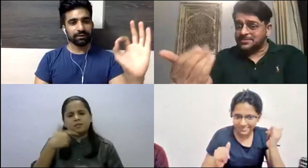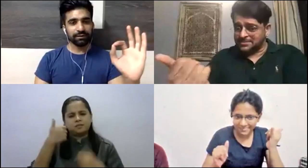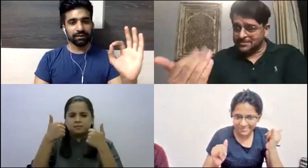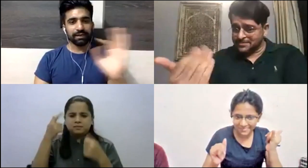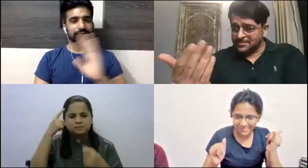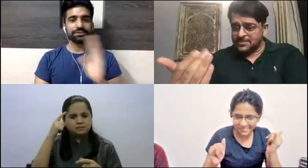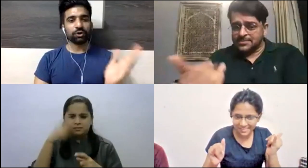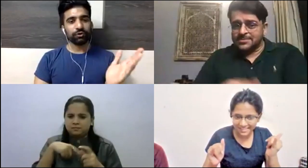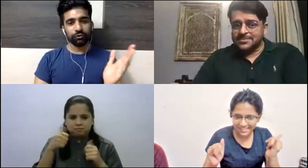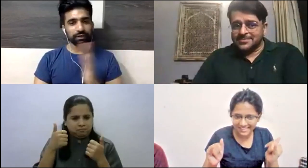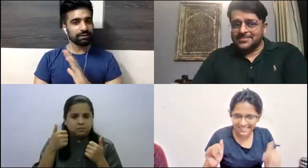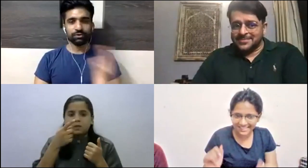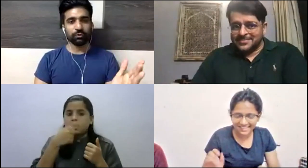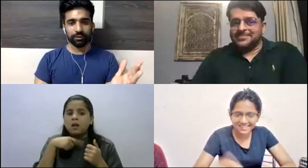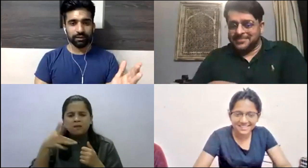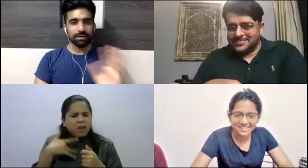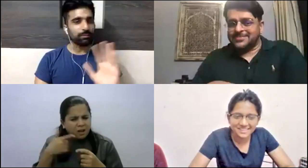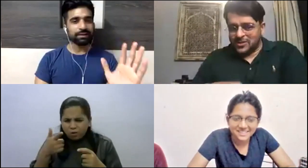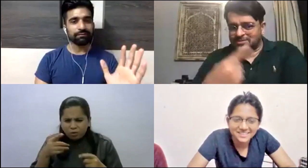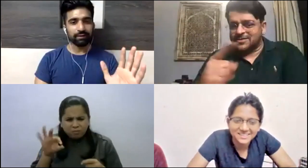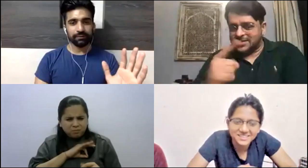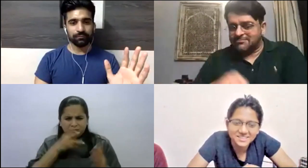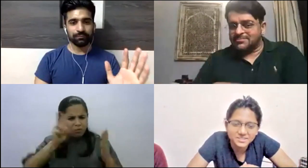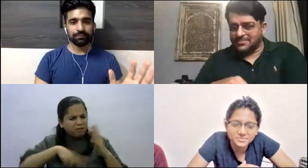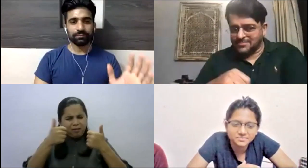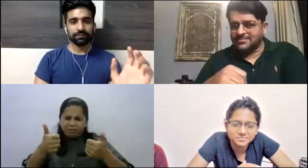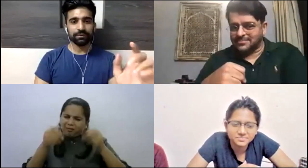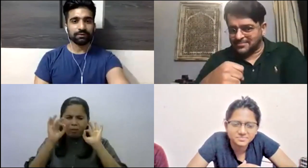agree. If it is not your thing, it is not your thing. It's completely fine.